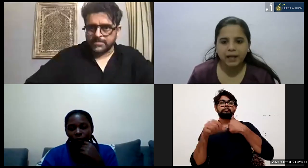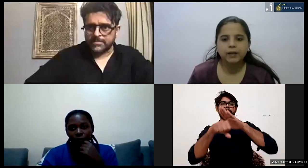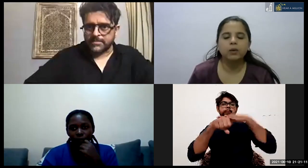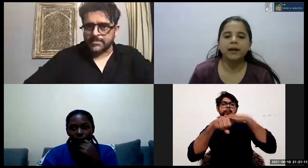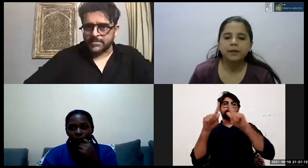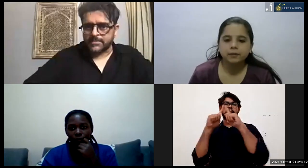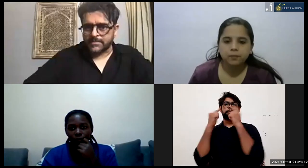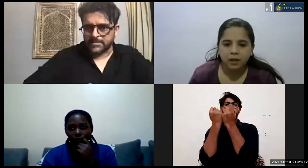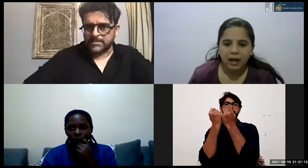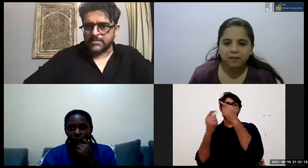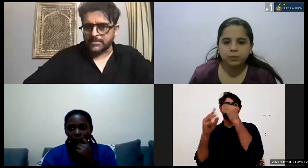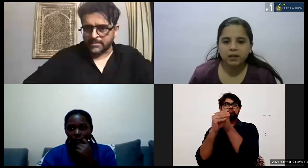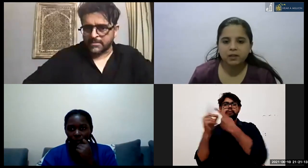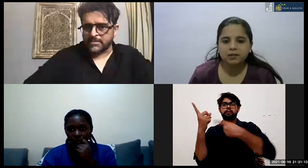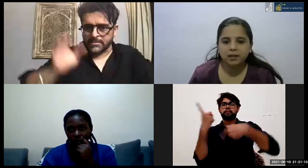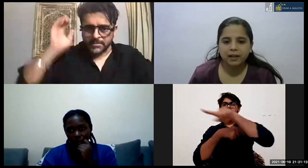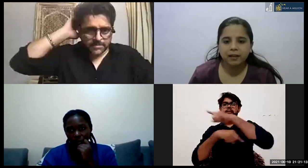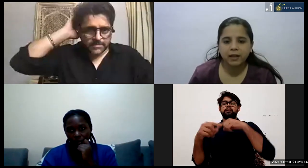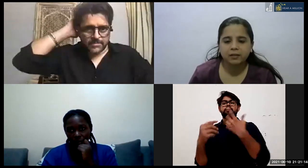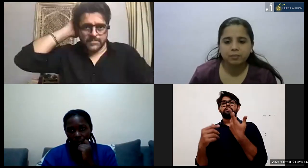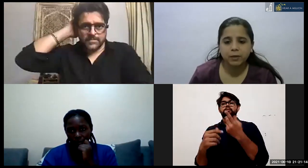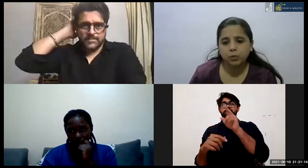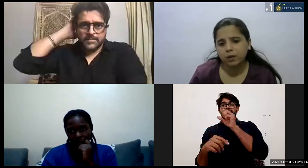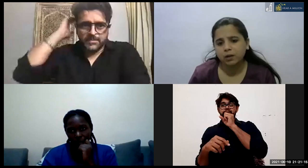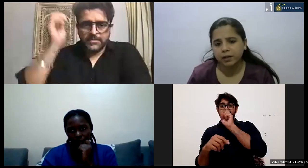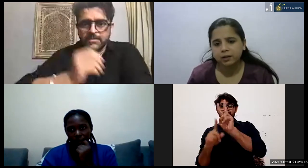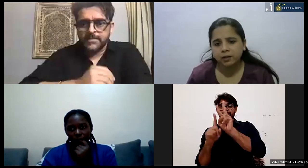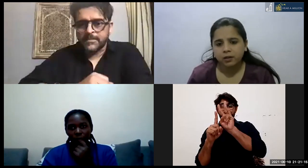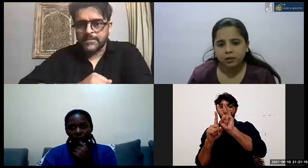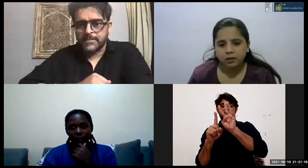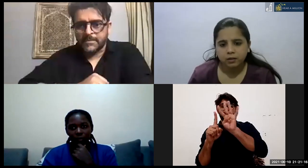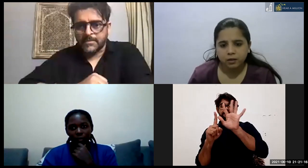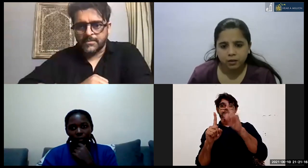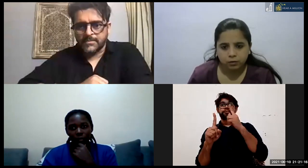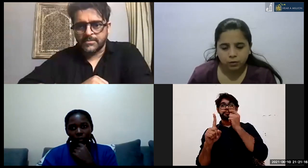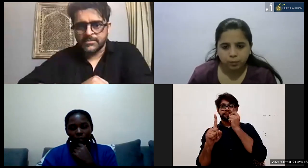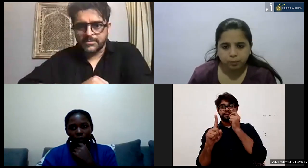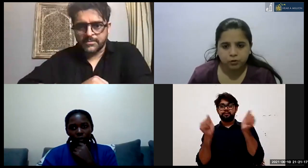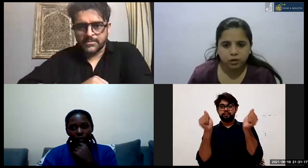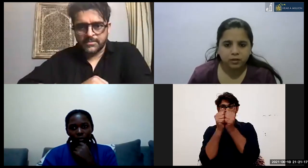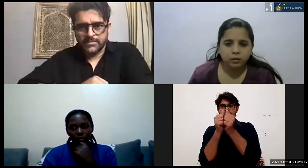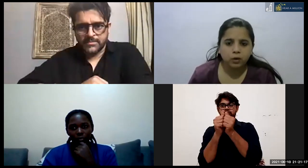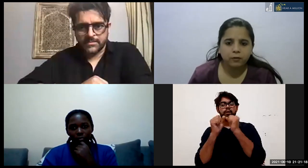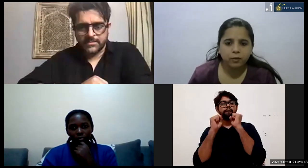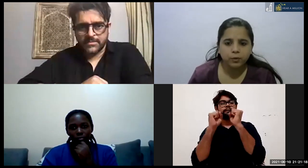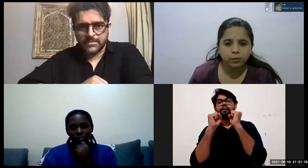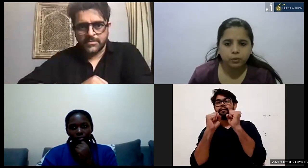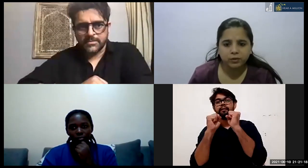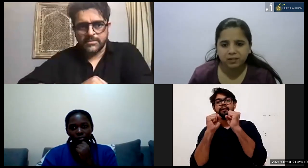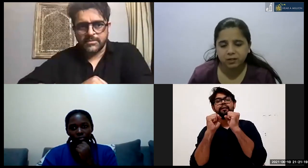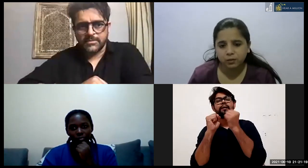I would like to add, I've experienced like in my peer-to-peer learning. So children who are